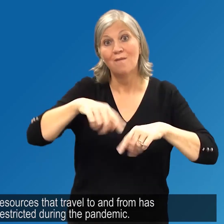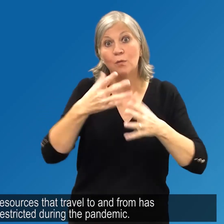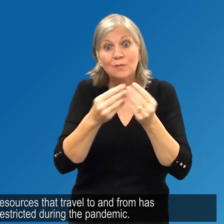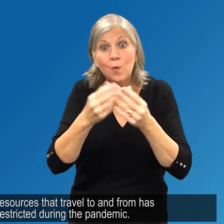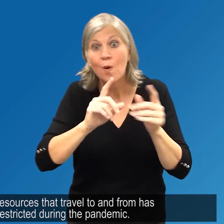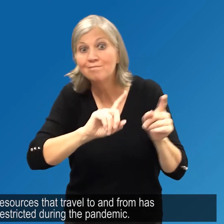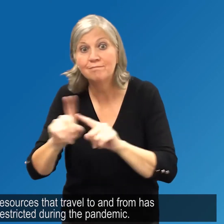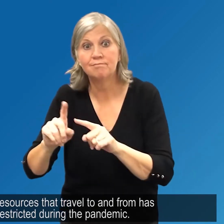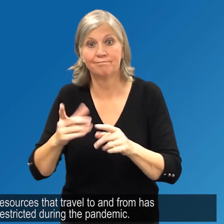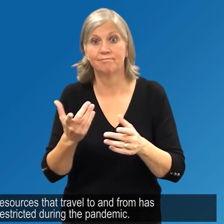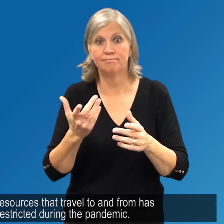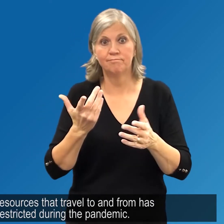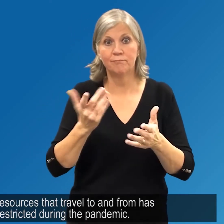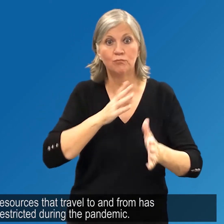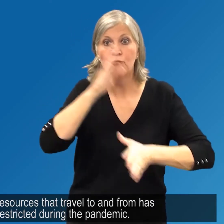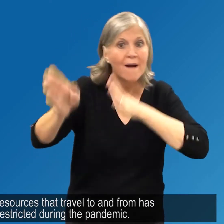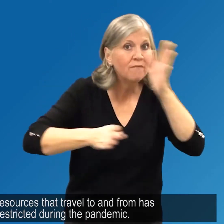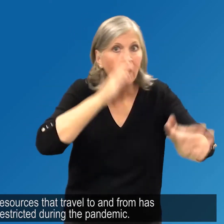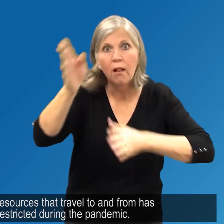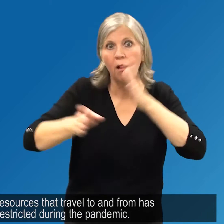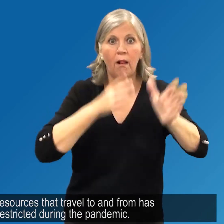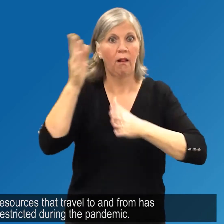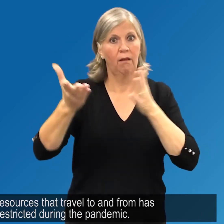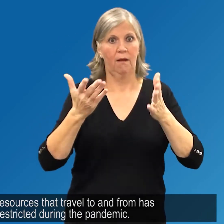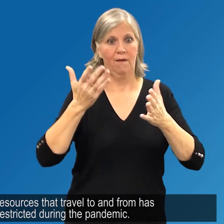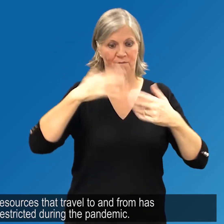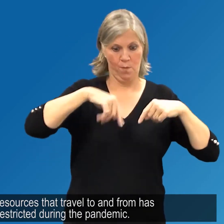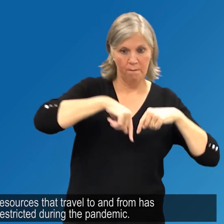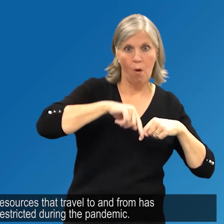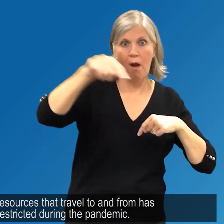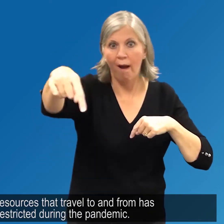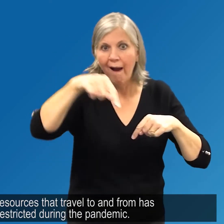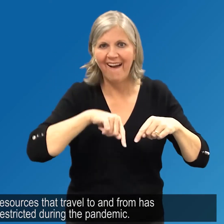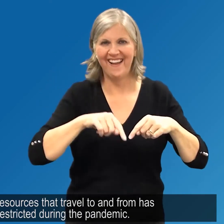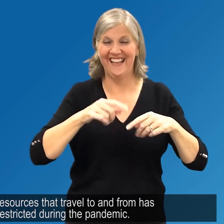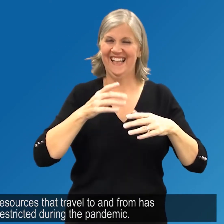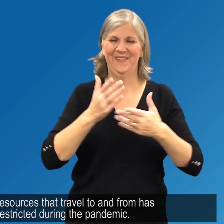The use of resources that travel to and from has been restricted during the pandemic.